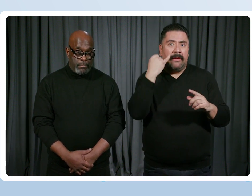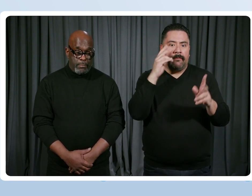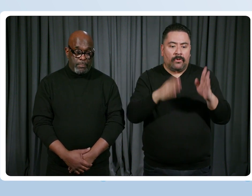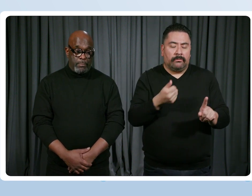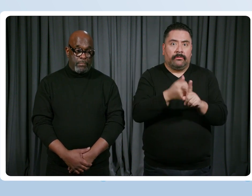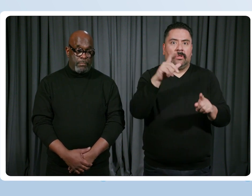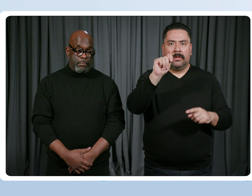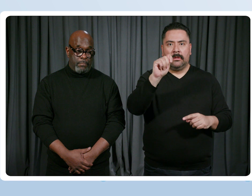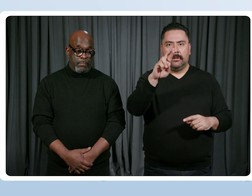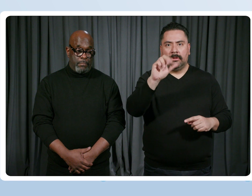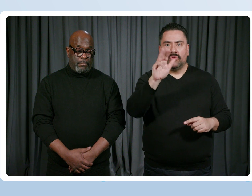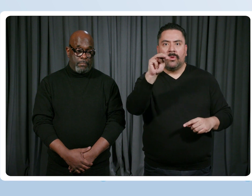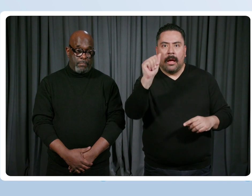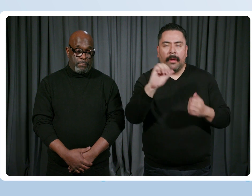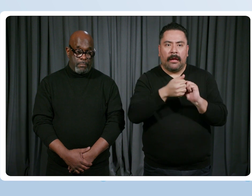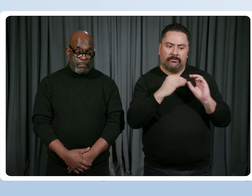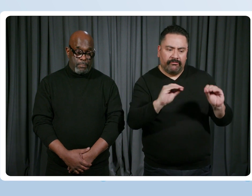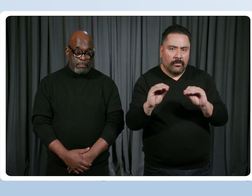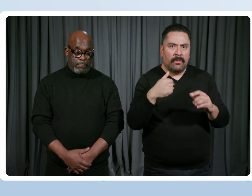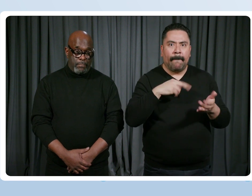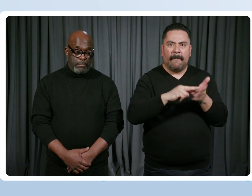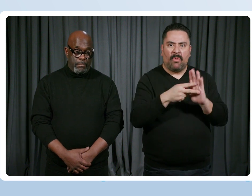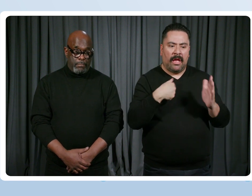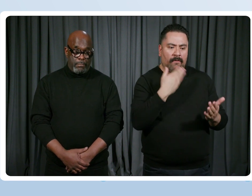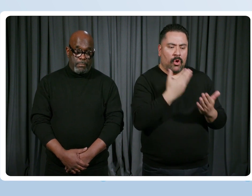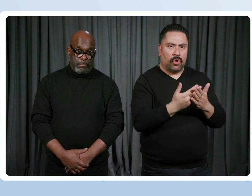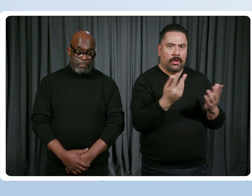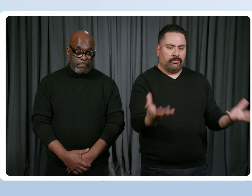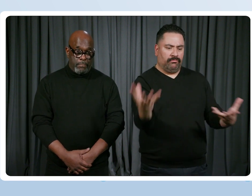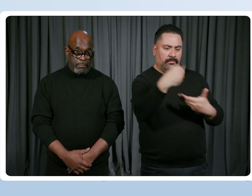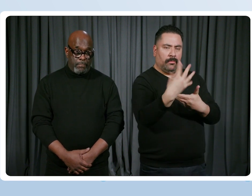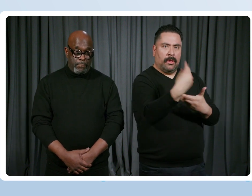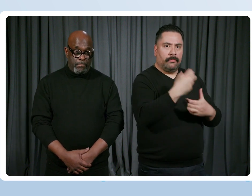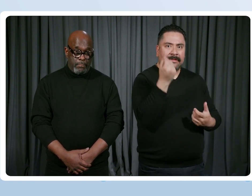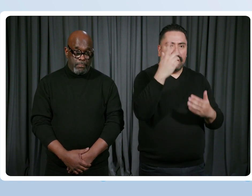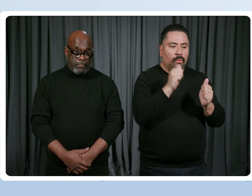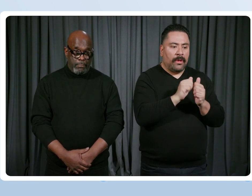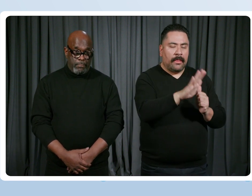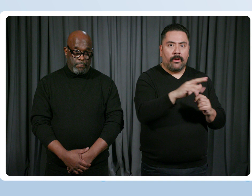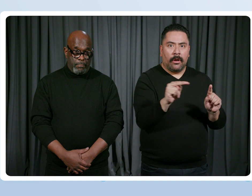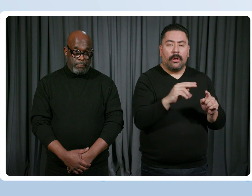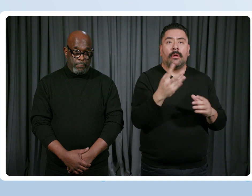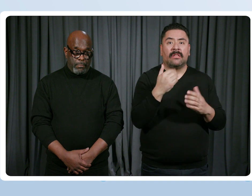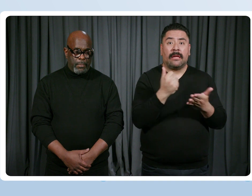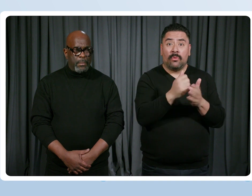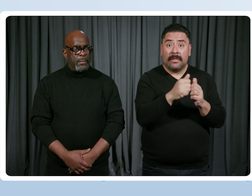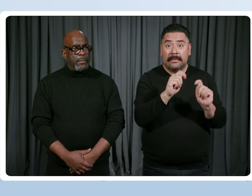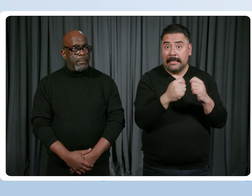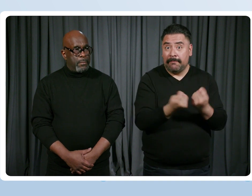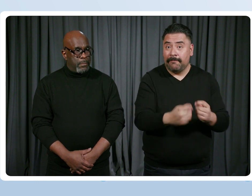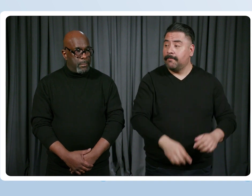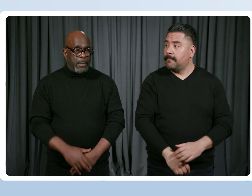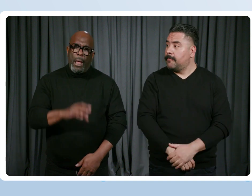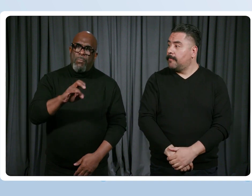holistic, well-rounded perspective on our clients, and that contributes to that care team. Molly and Claire, can you talk a little